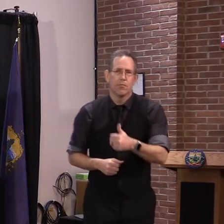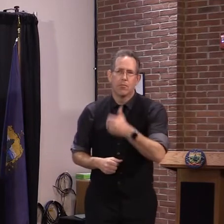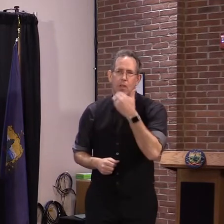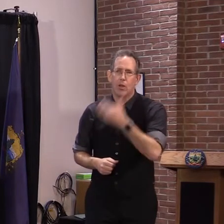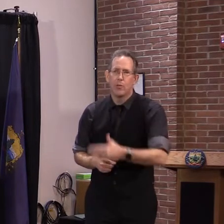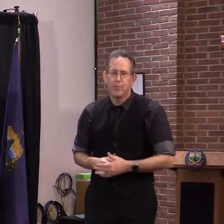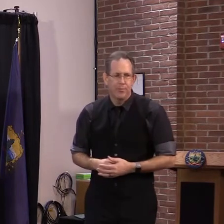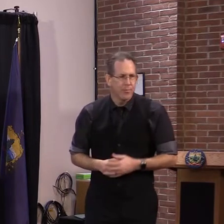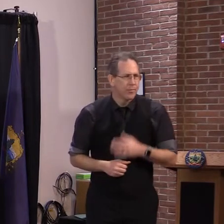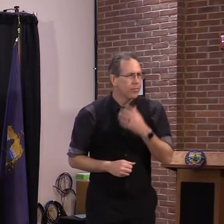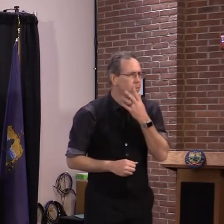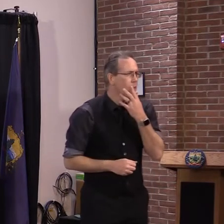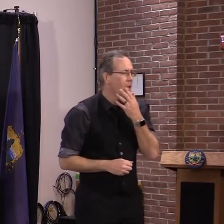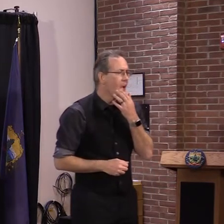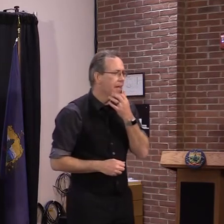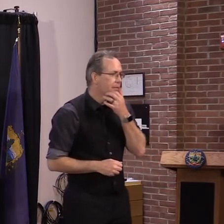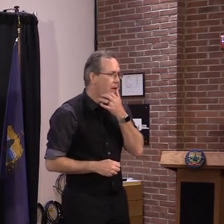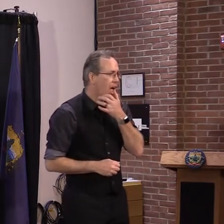Greg Lamoureux, the County Courier.